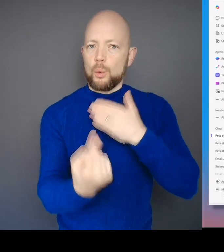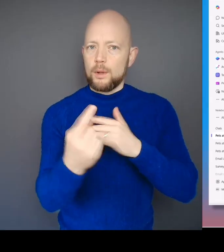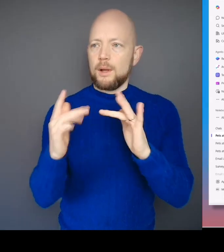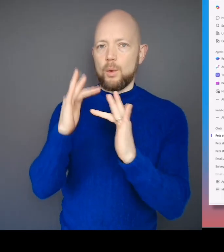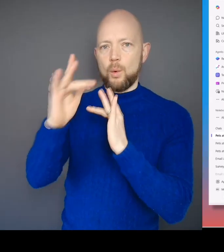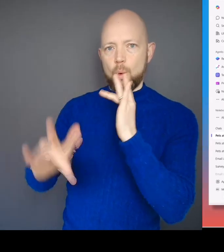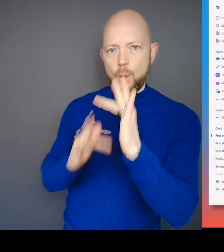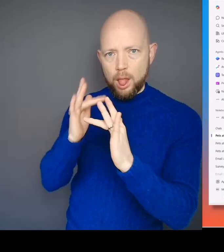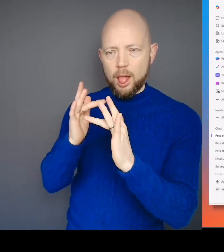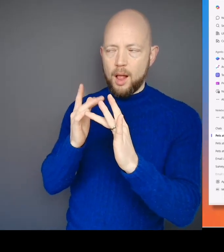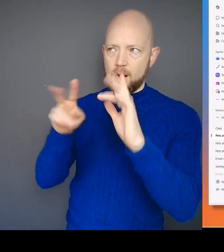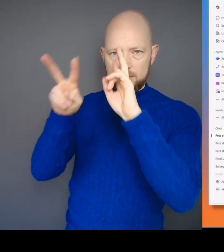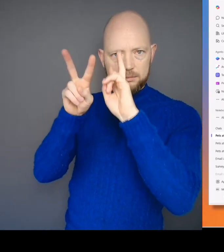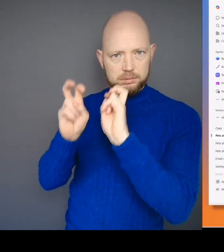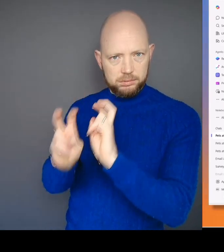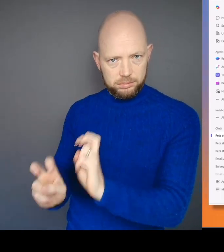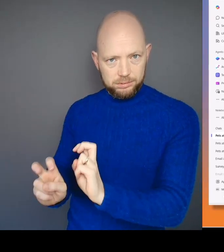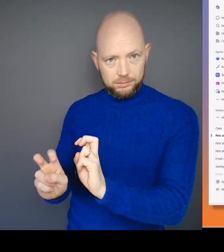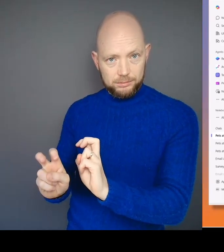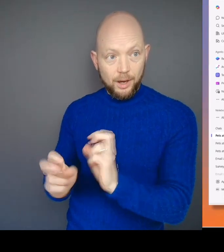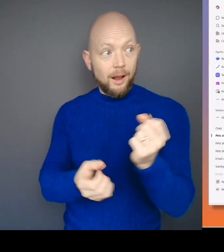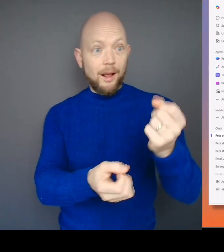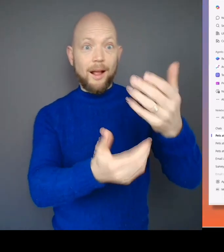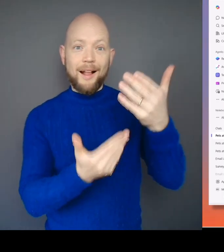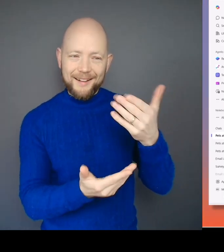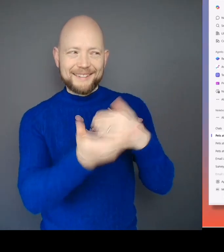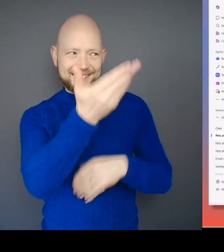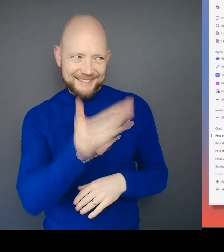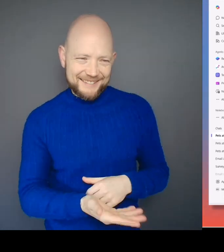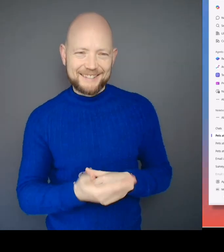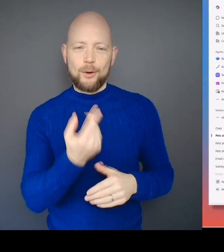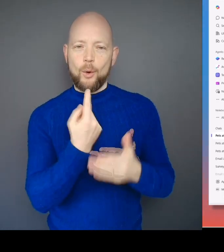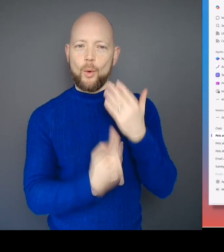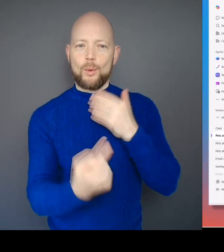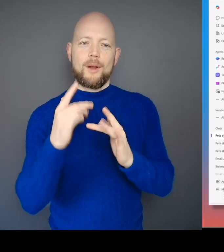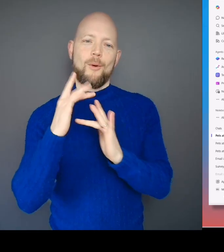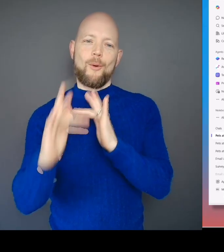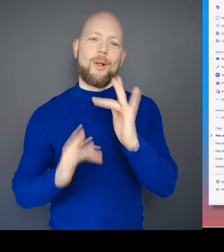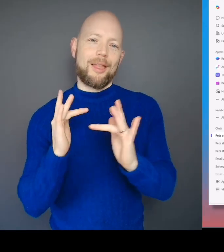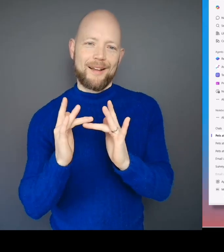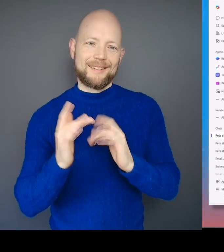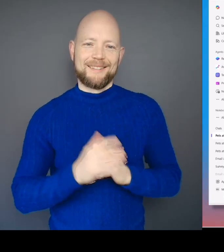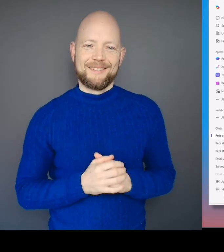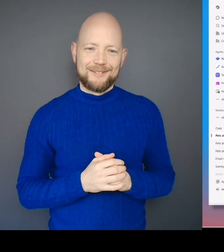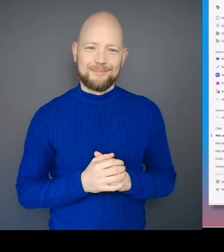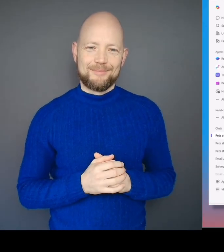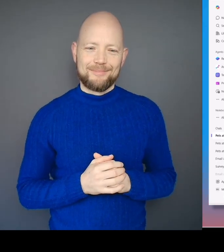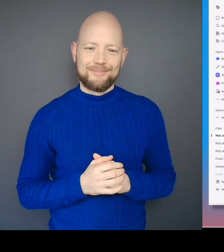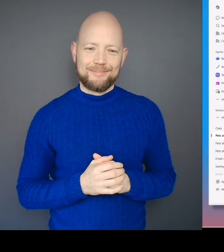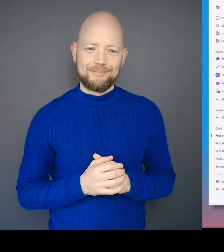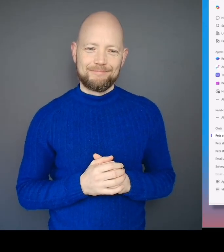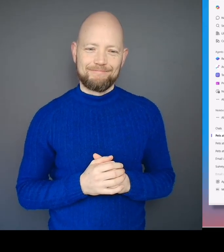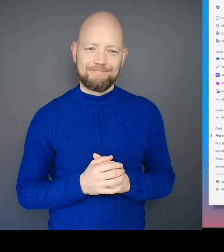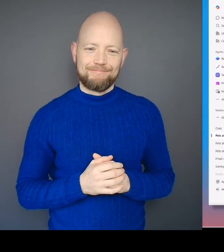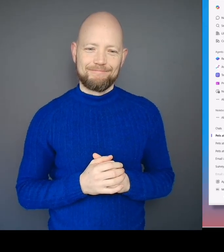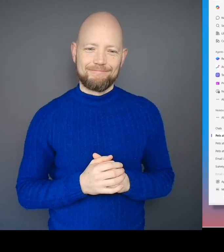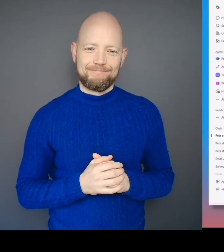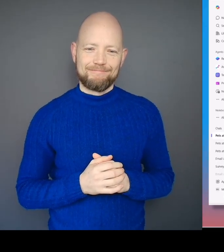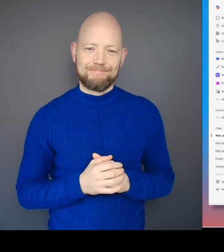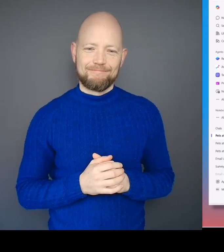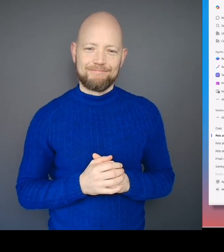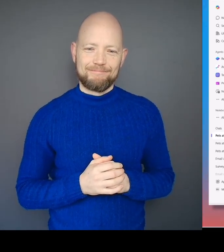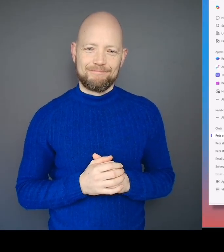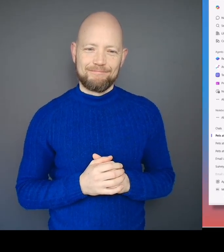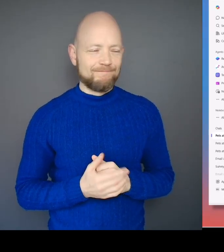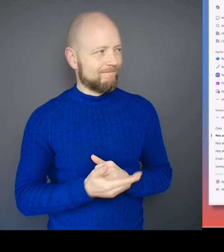something objective. So you'll see the answer here is that this is giving you a very generic answer. It's talking about take your